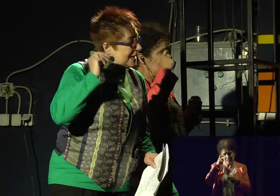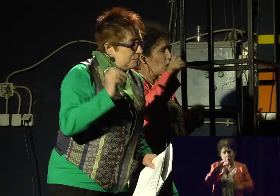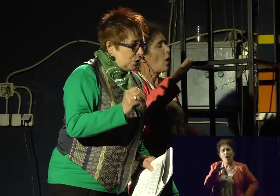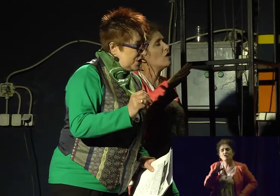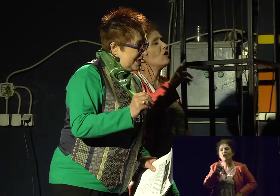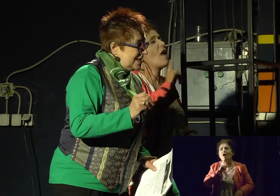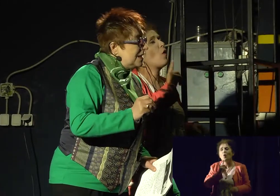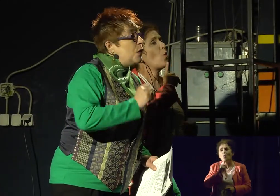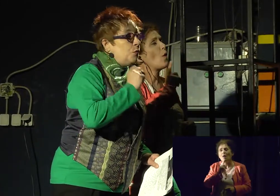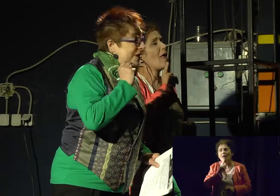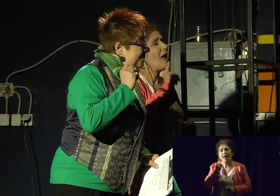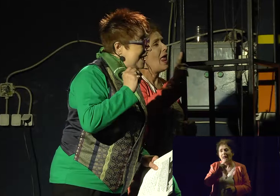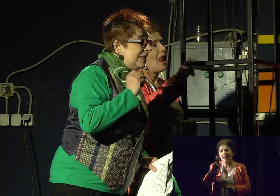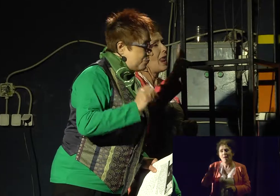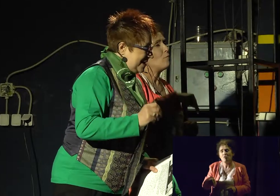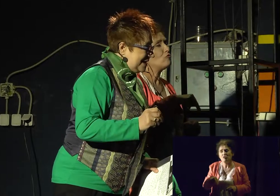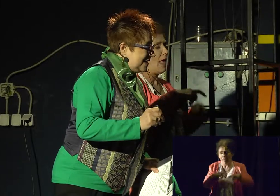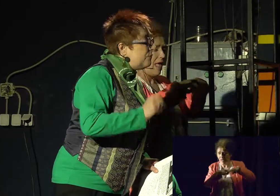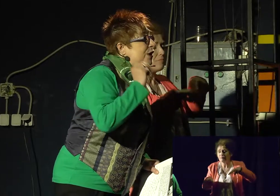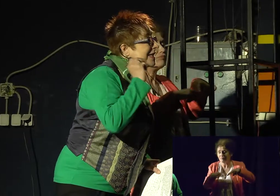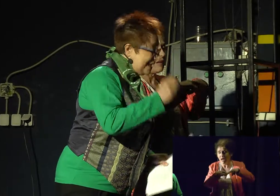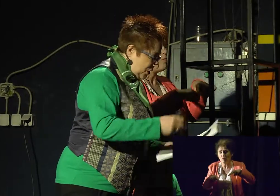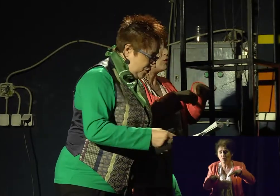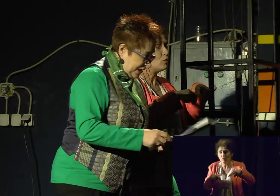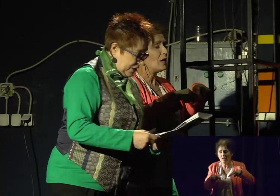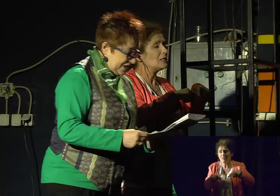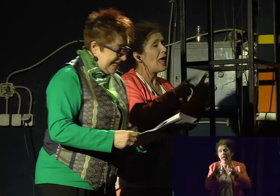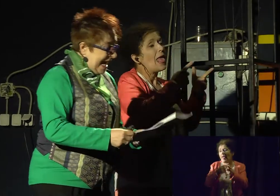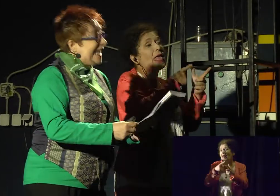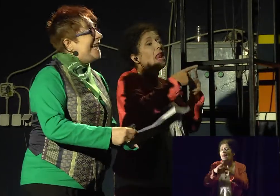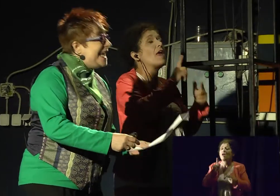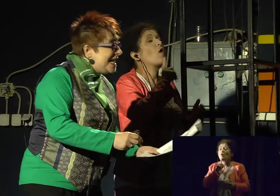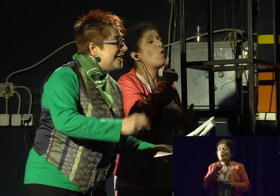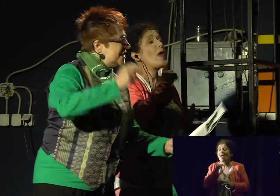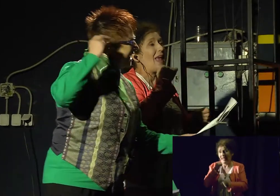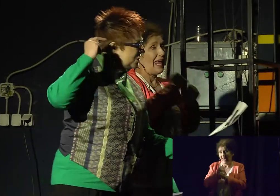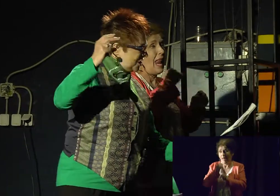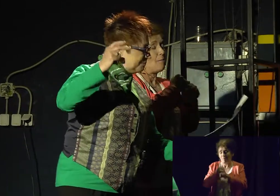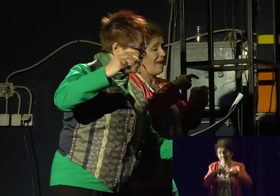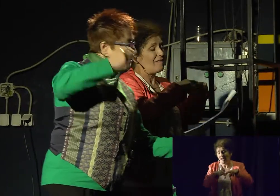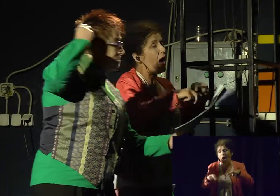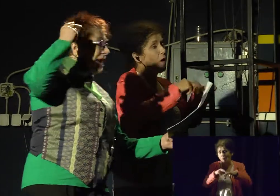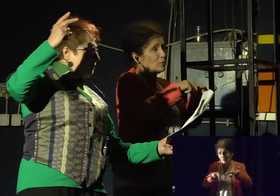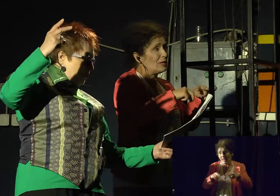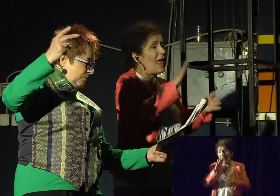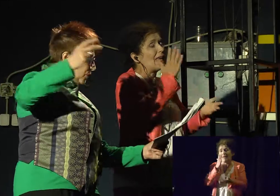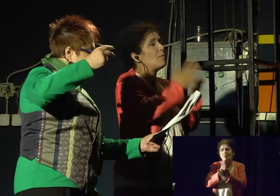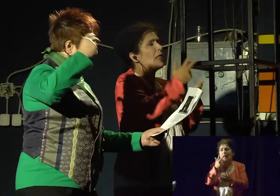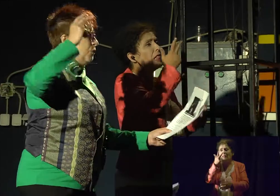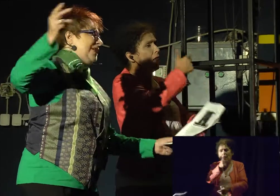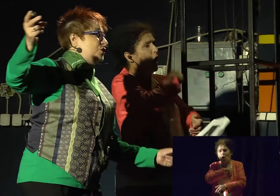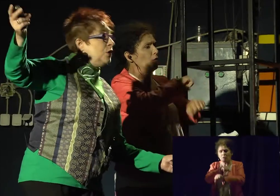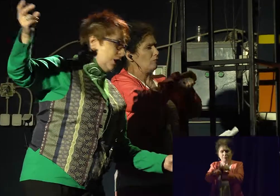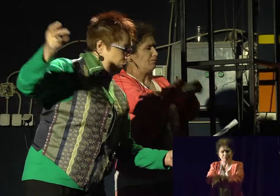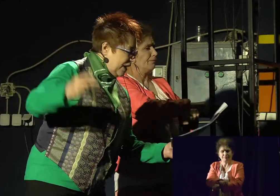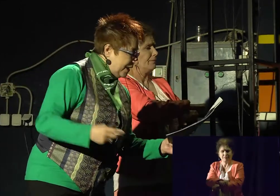or any abortionist, would be imprisoned for at least 2 years. And he said something memorable, because